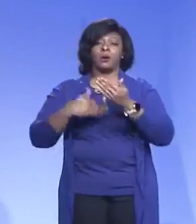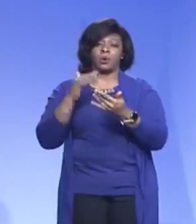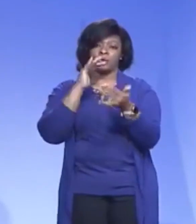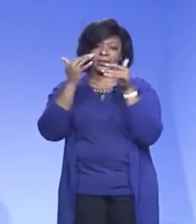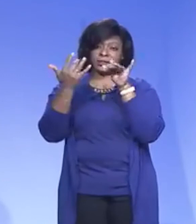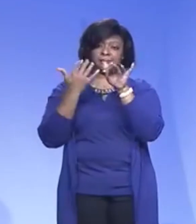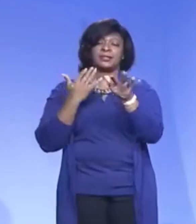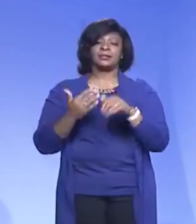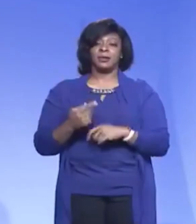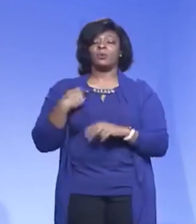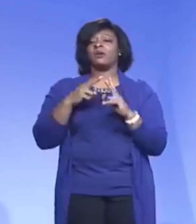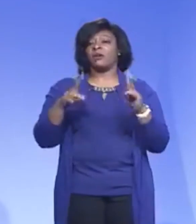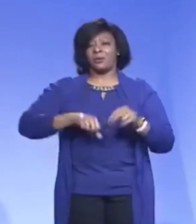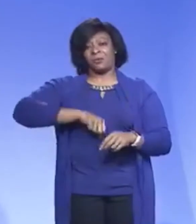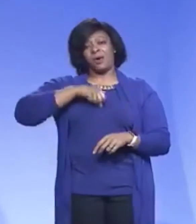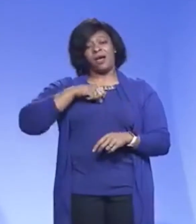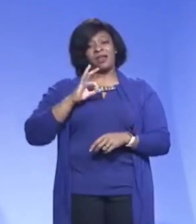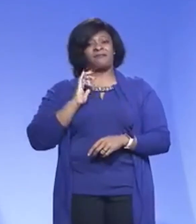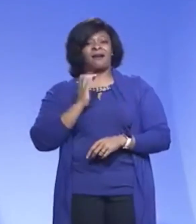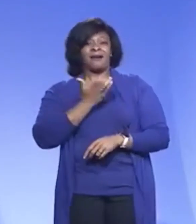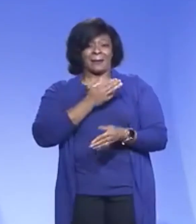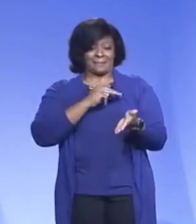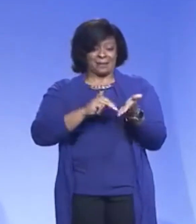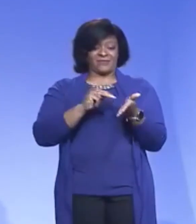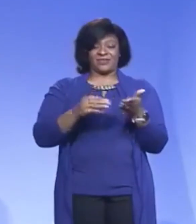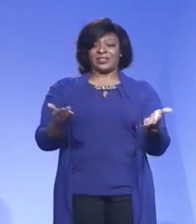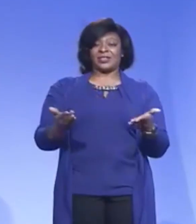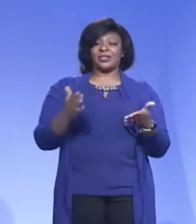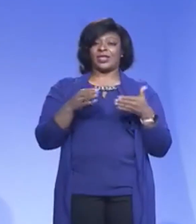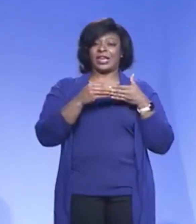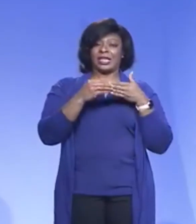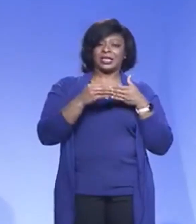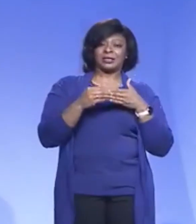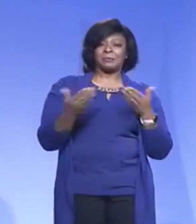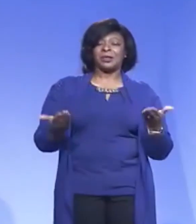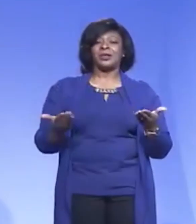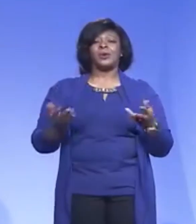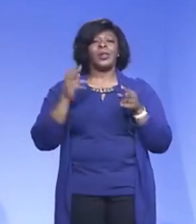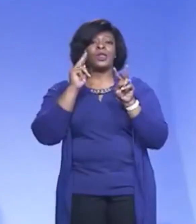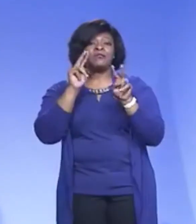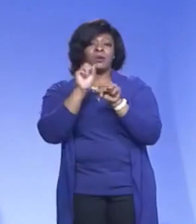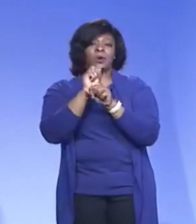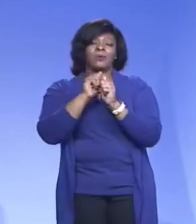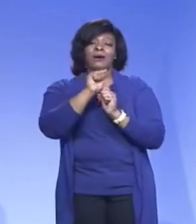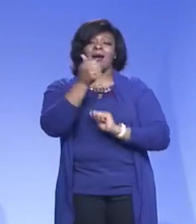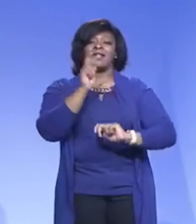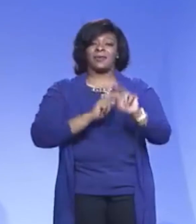transmission. So we're very proud of Memphis for their leadership here and look forward to working with